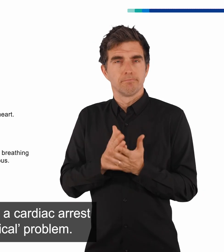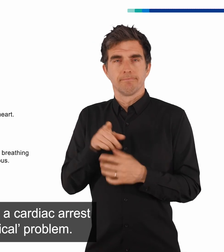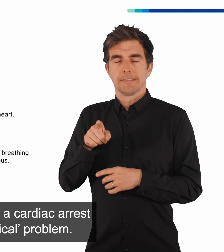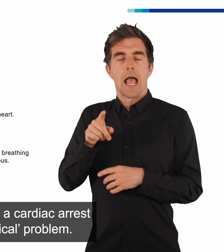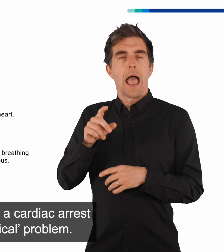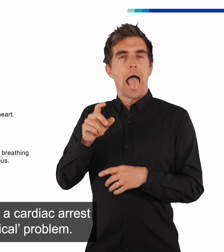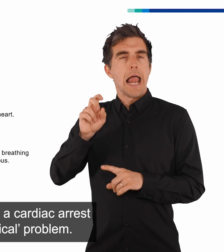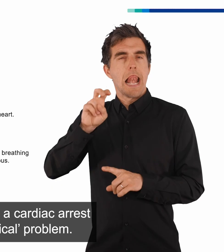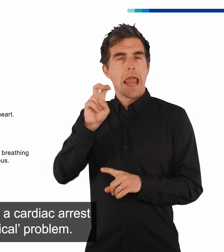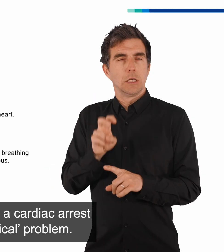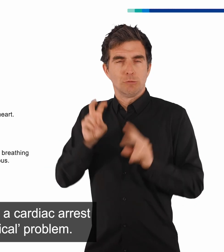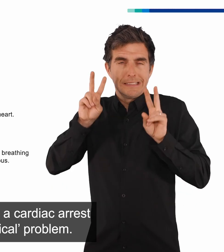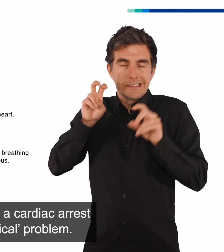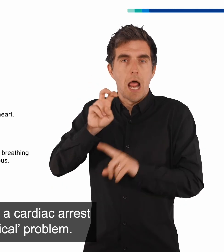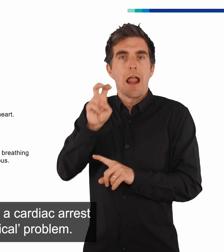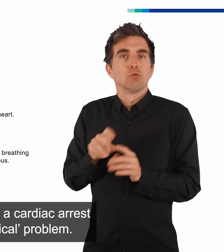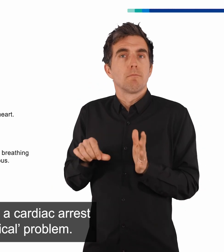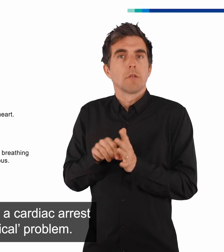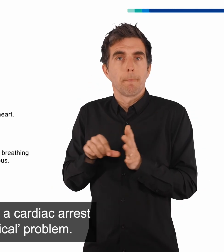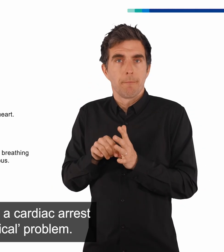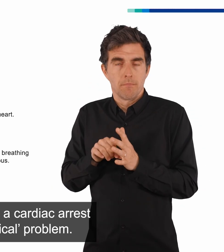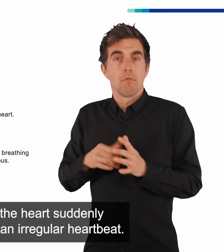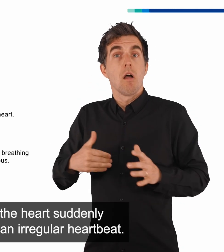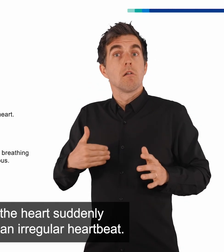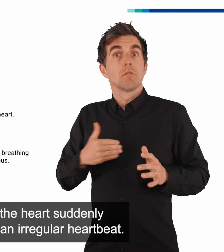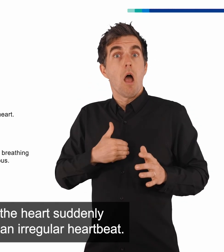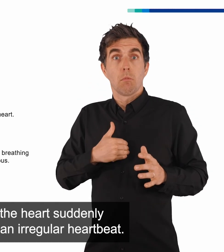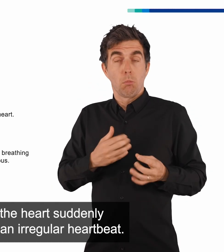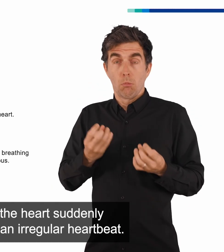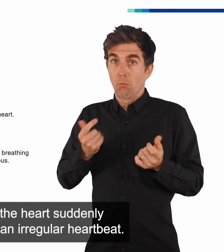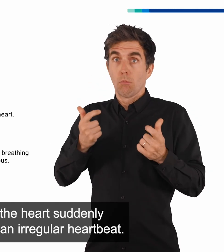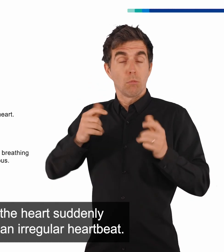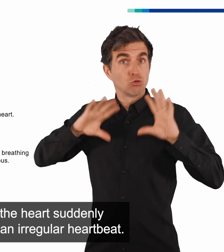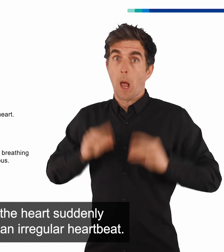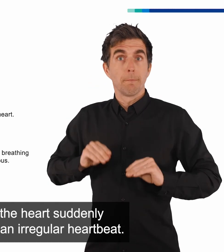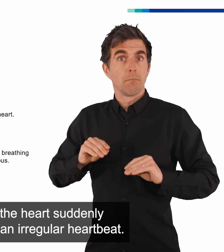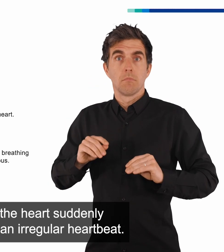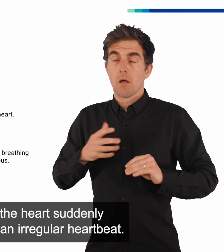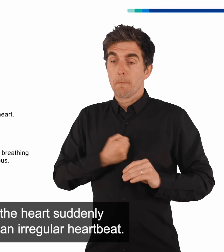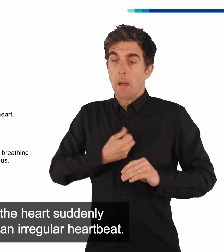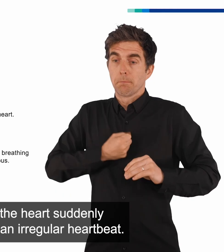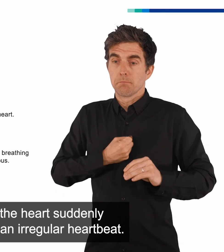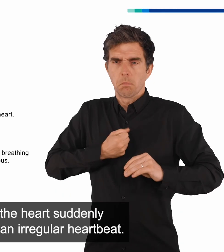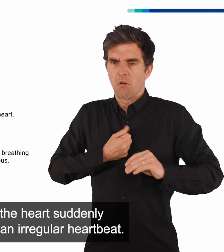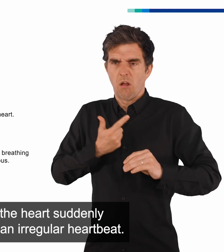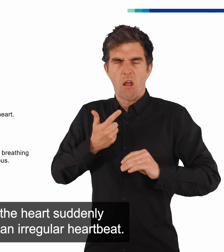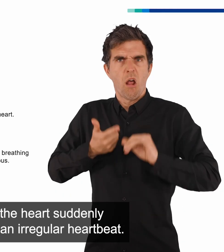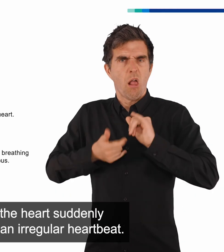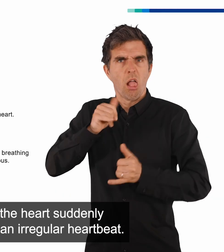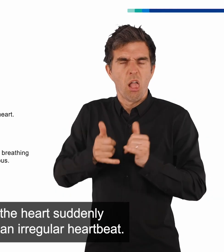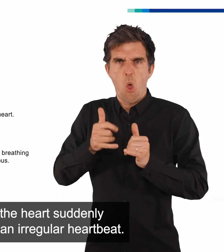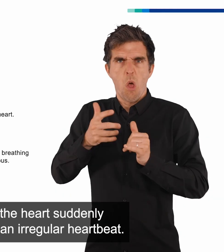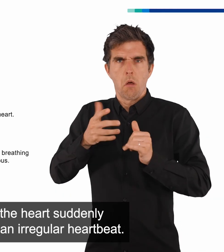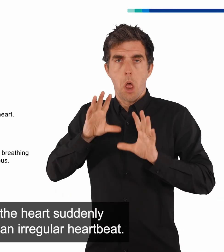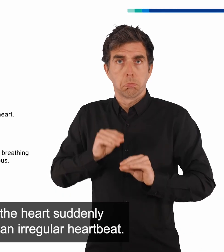suddenly collapse and become unconscious and not breathing. Call 999 and start cardiopulmonary